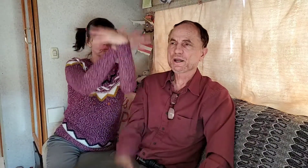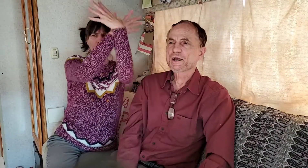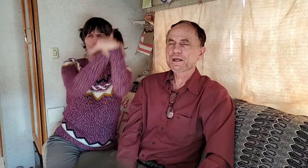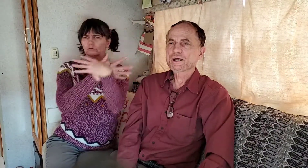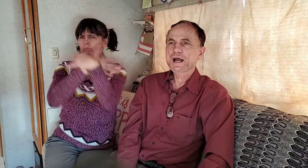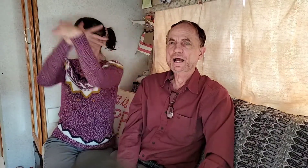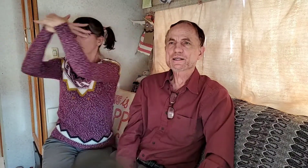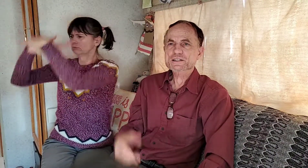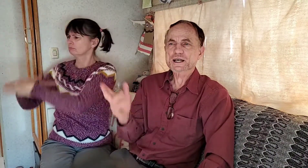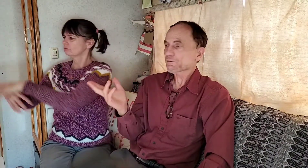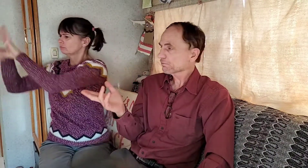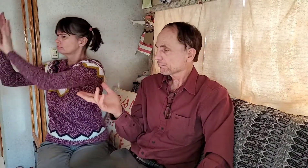You see,